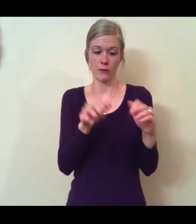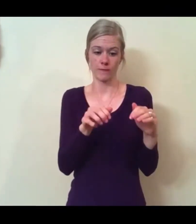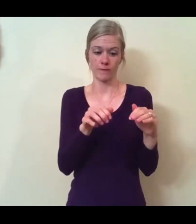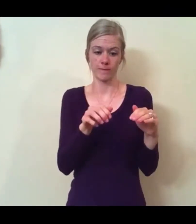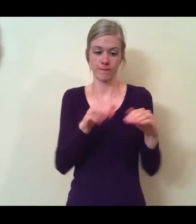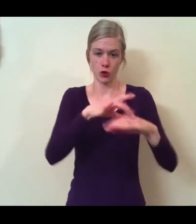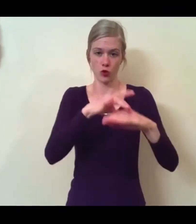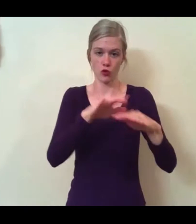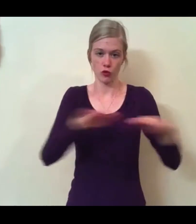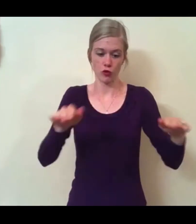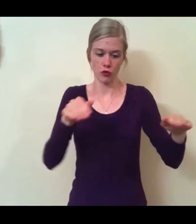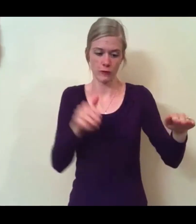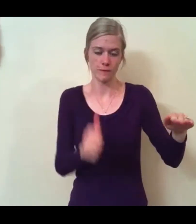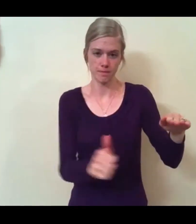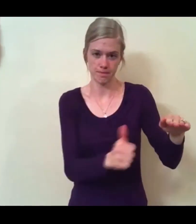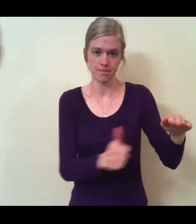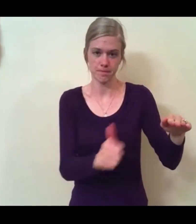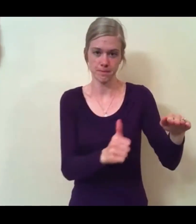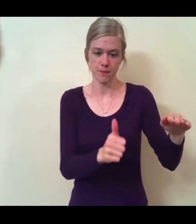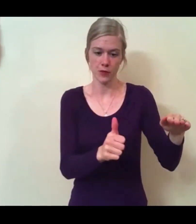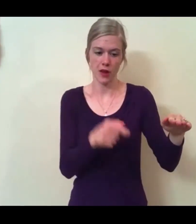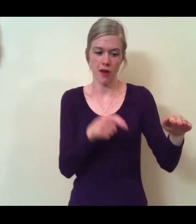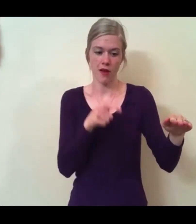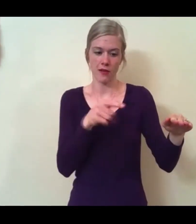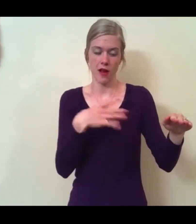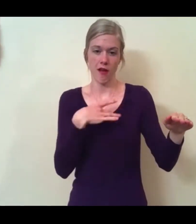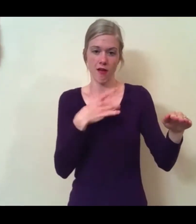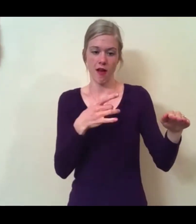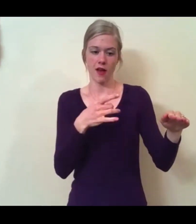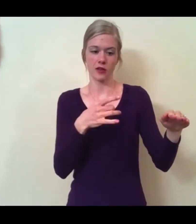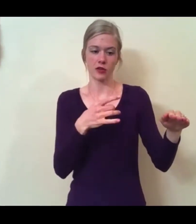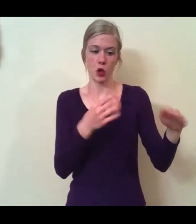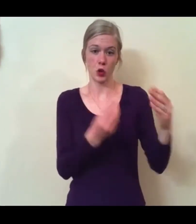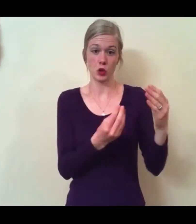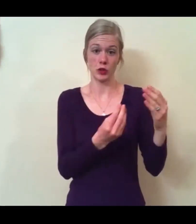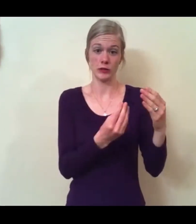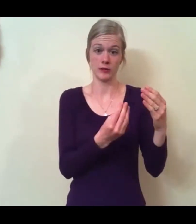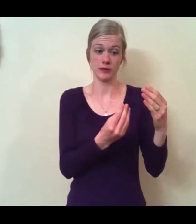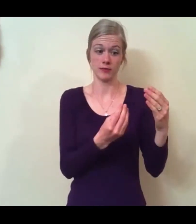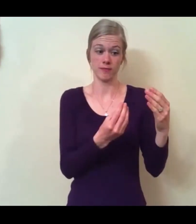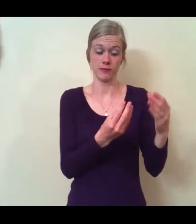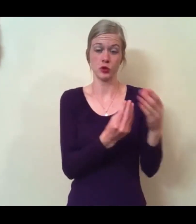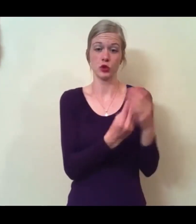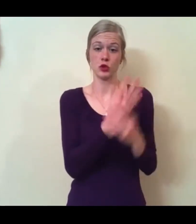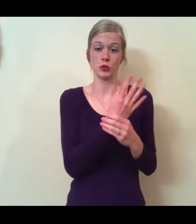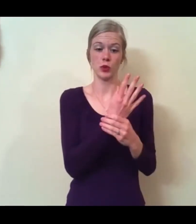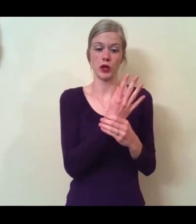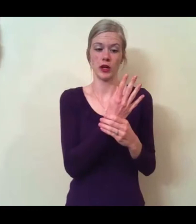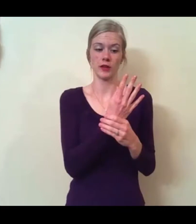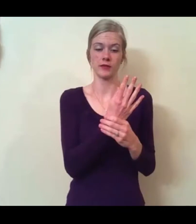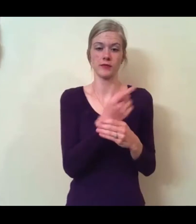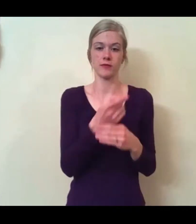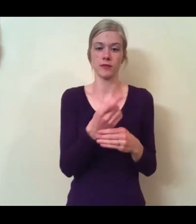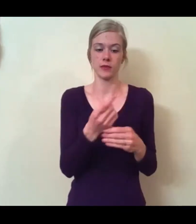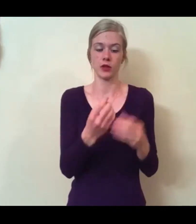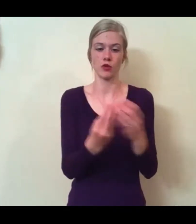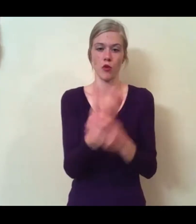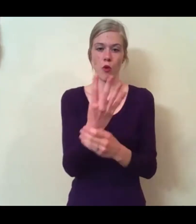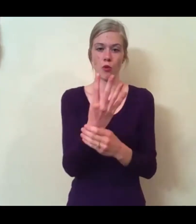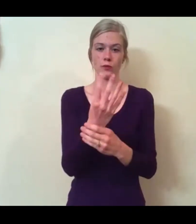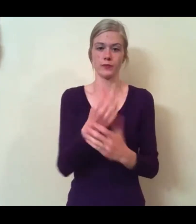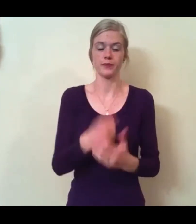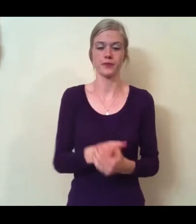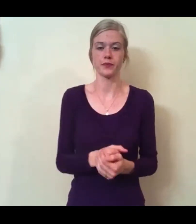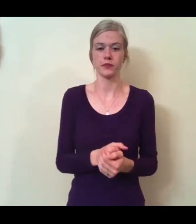convince them it is time to wake up in the spring. Here in Southern California, we plant our bulbs